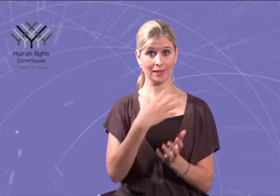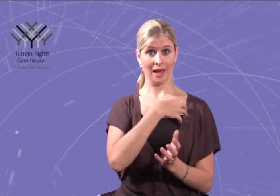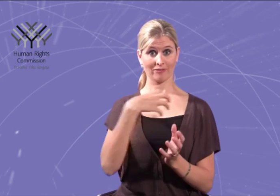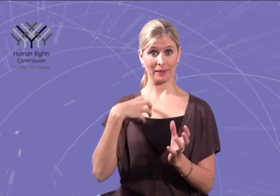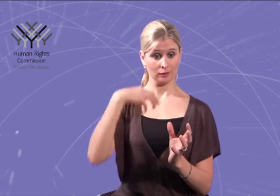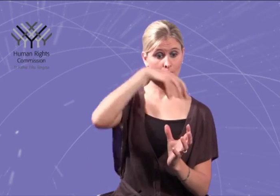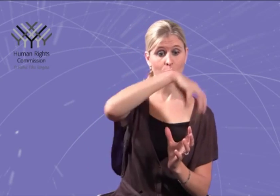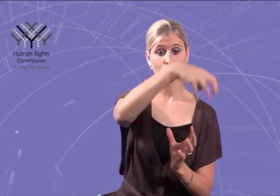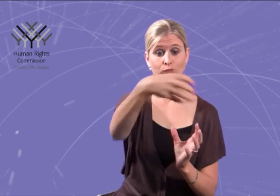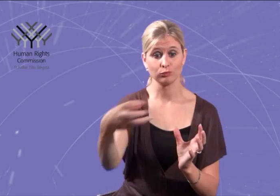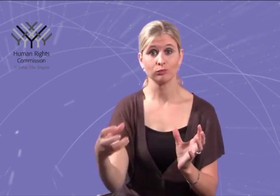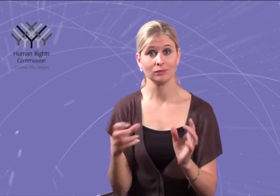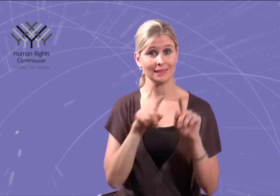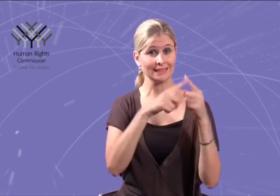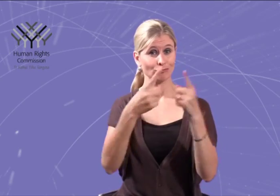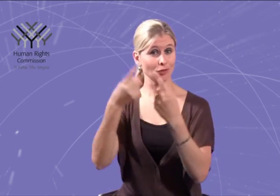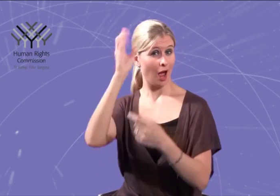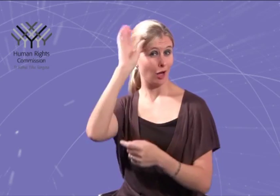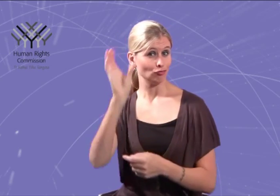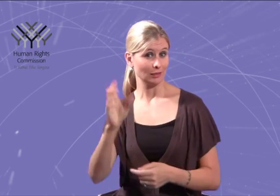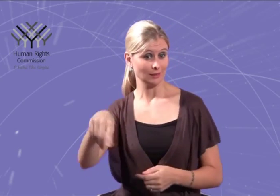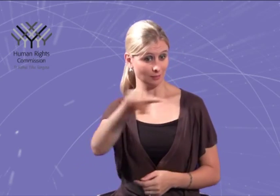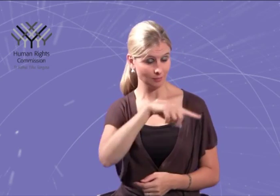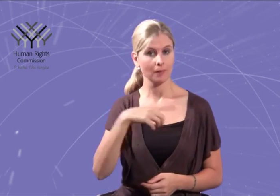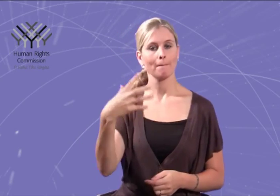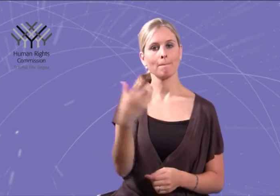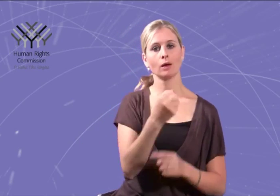World governments must report to the UN on their progress.